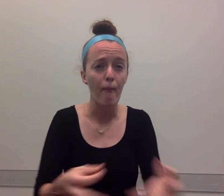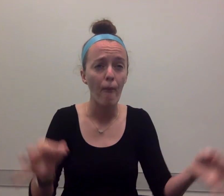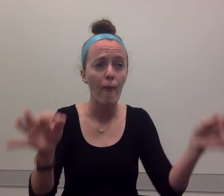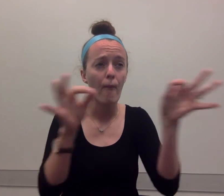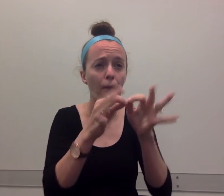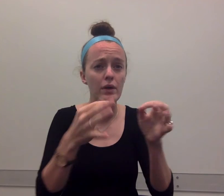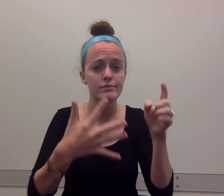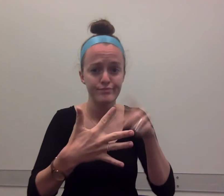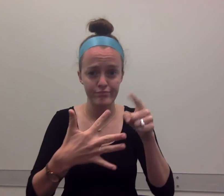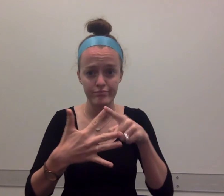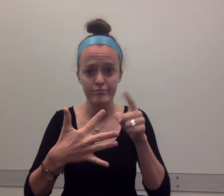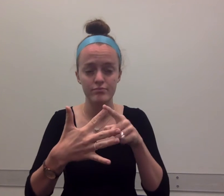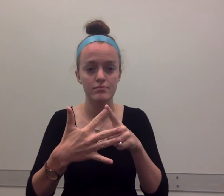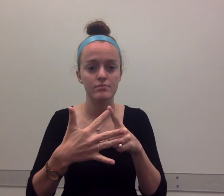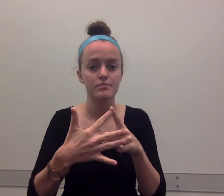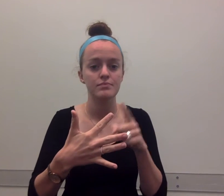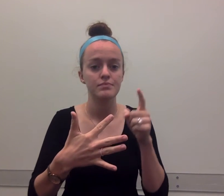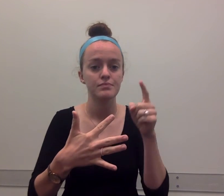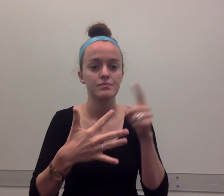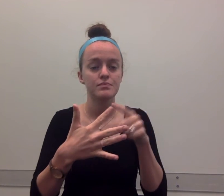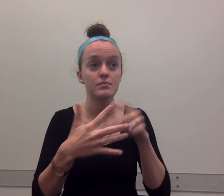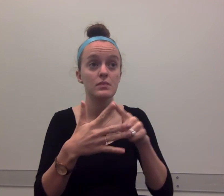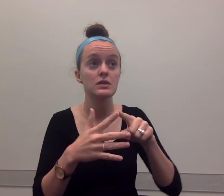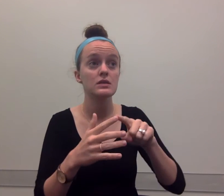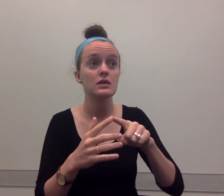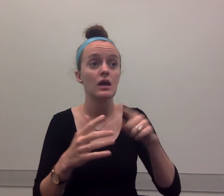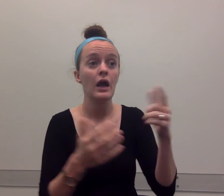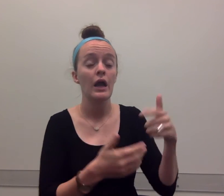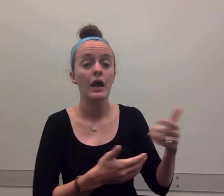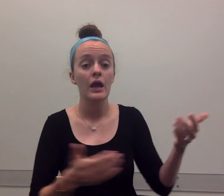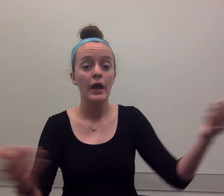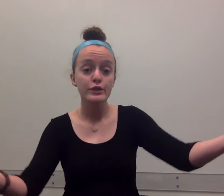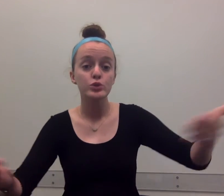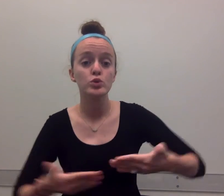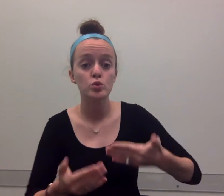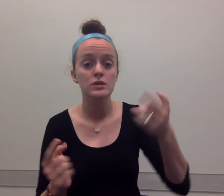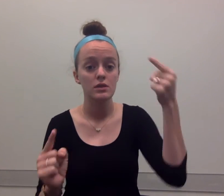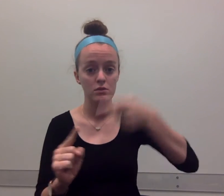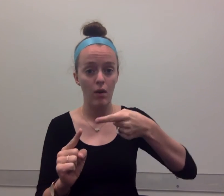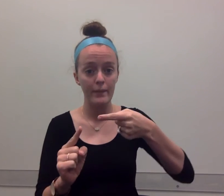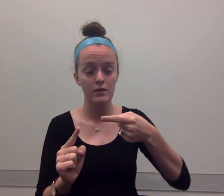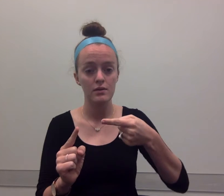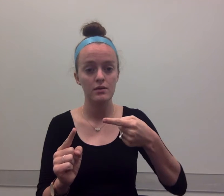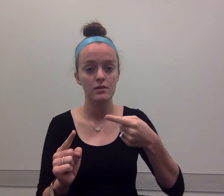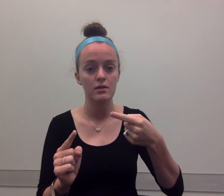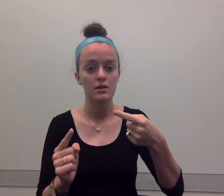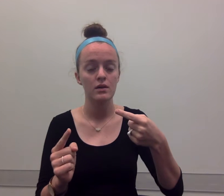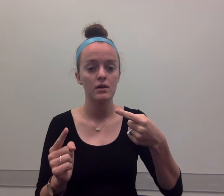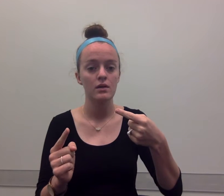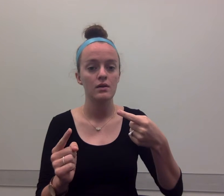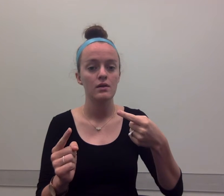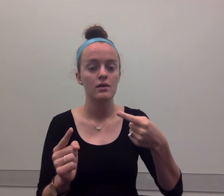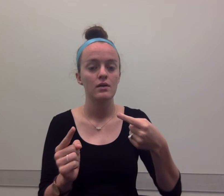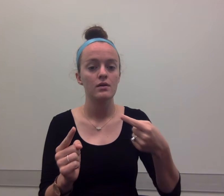important. This is important introduces your topic. It provides the audience with the reason